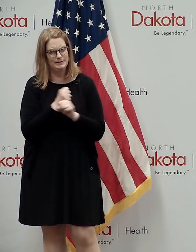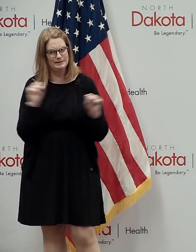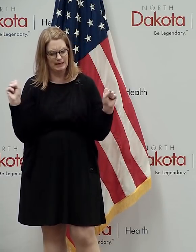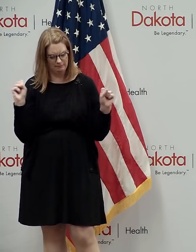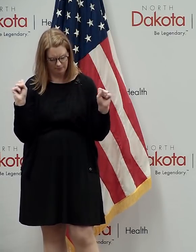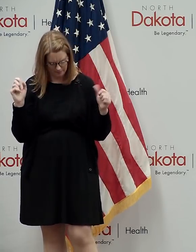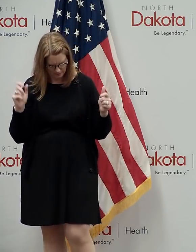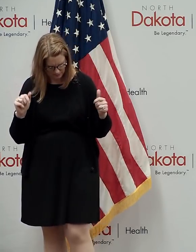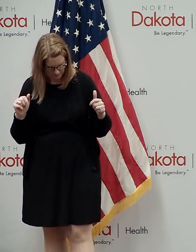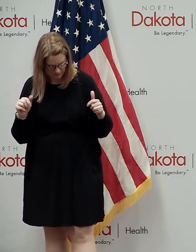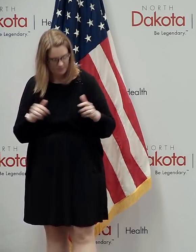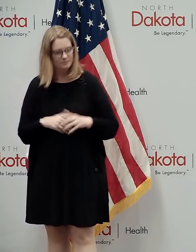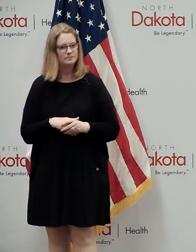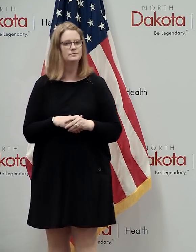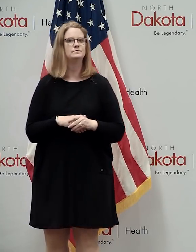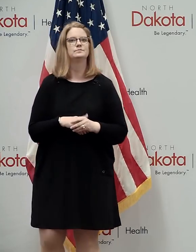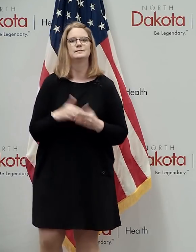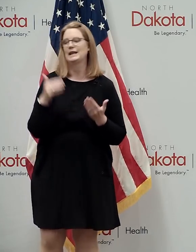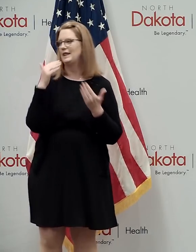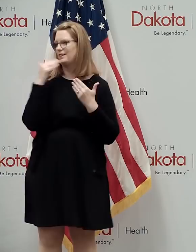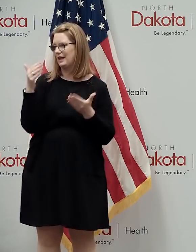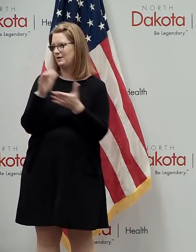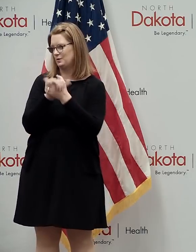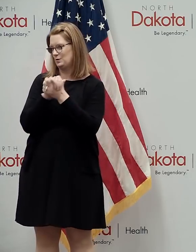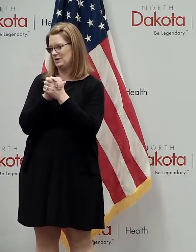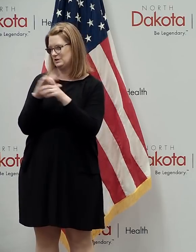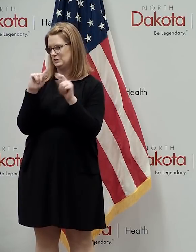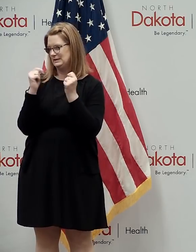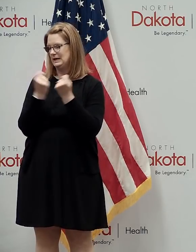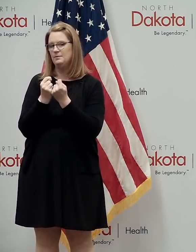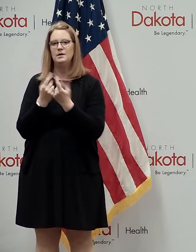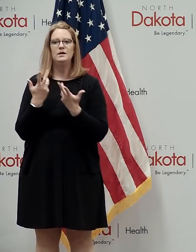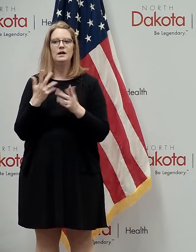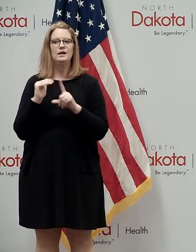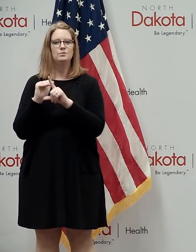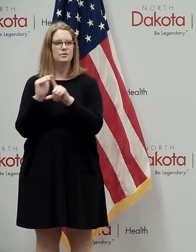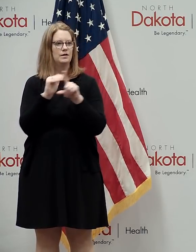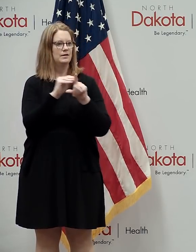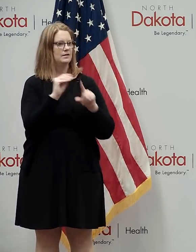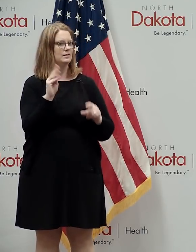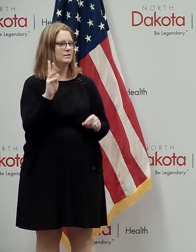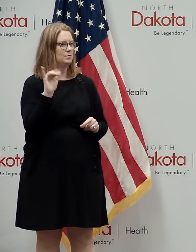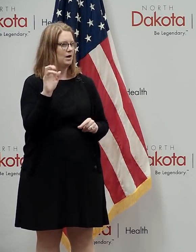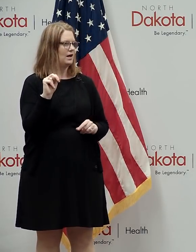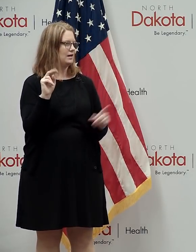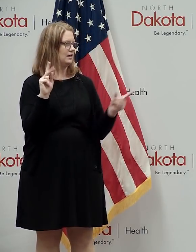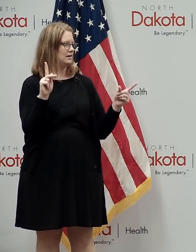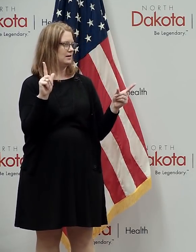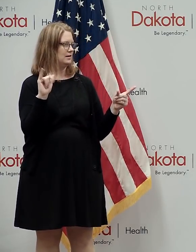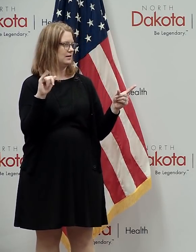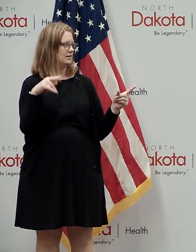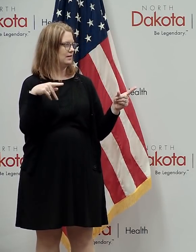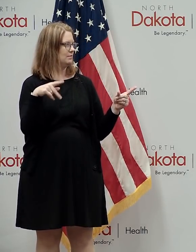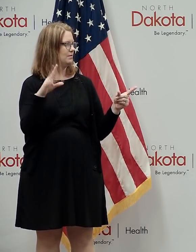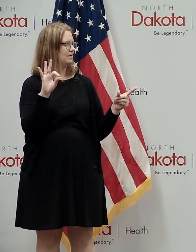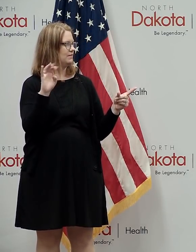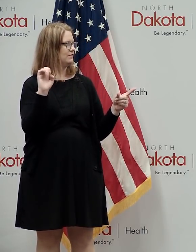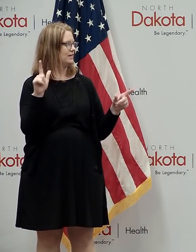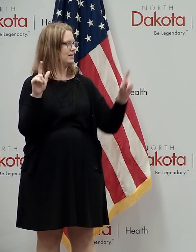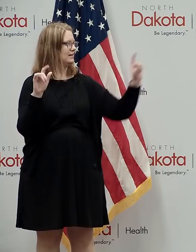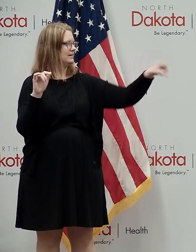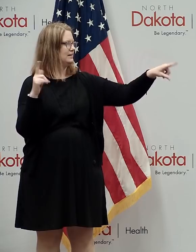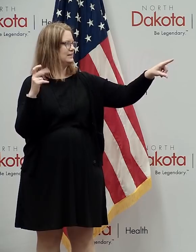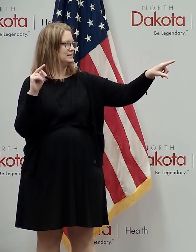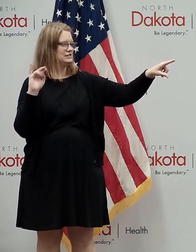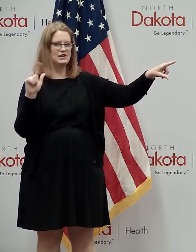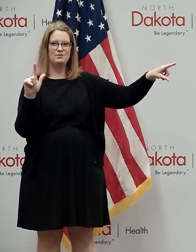even for a day. But anyway, thank you. Congrats to the team. And I want to remind people that Brian Clipful is here and General Dorman is here.